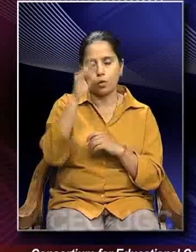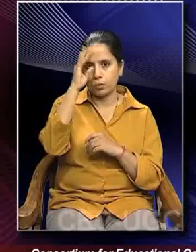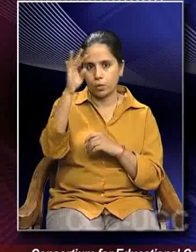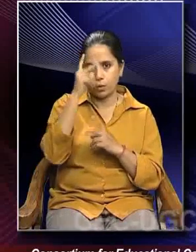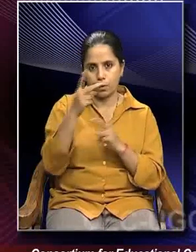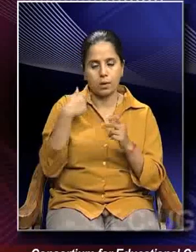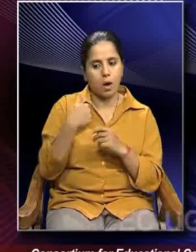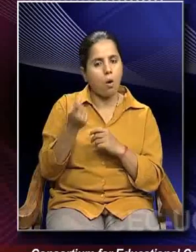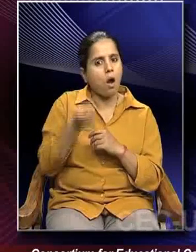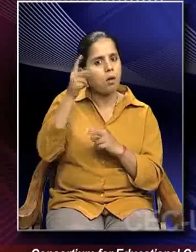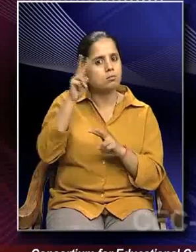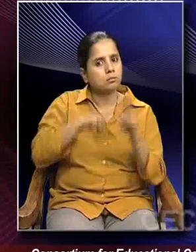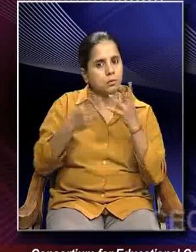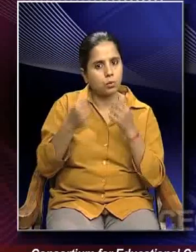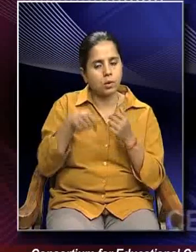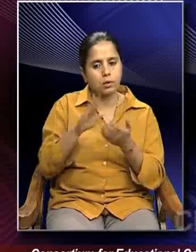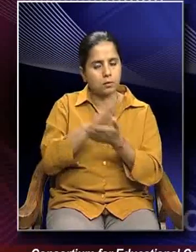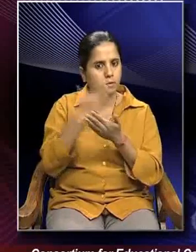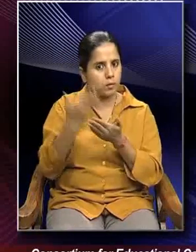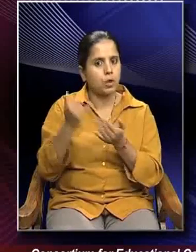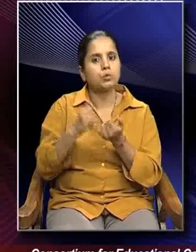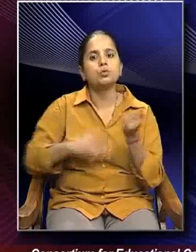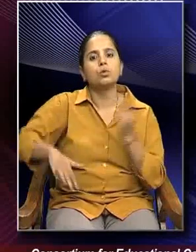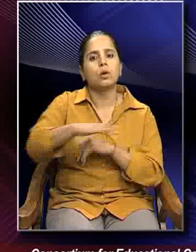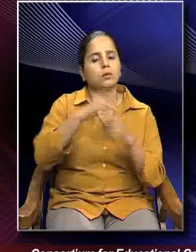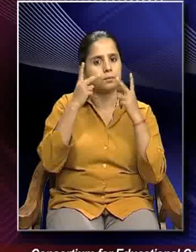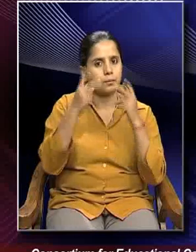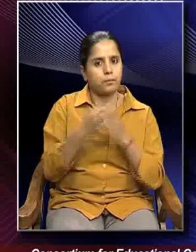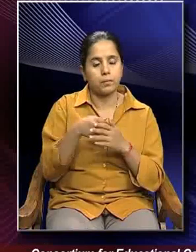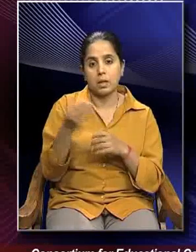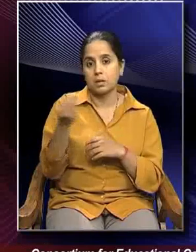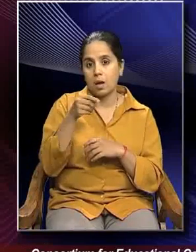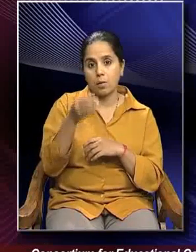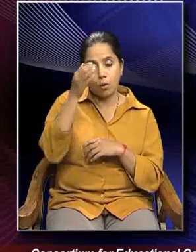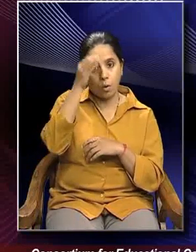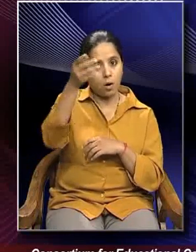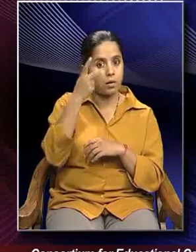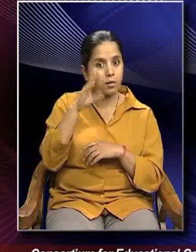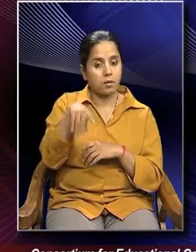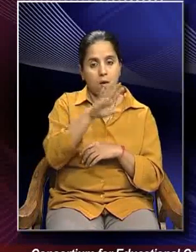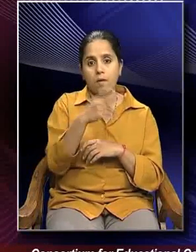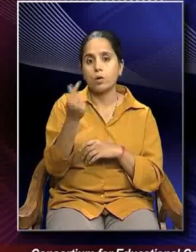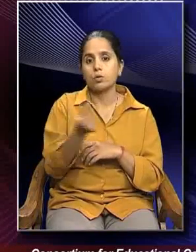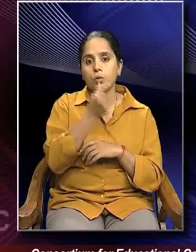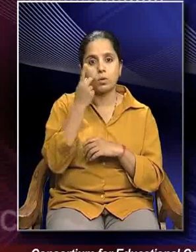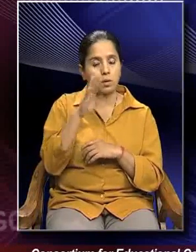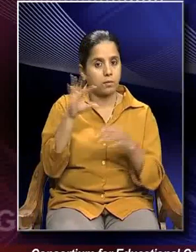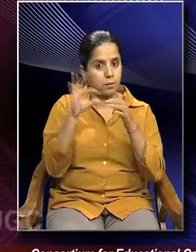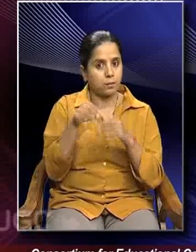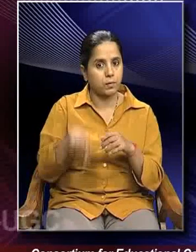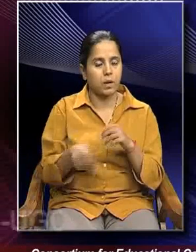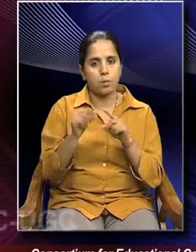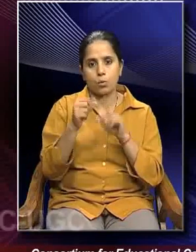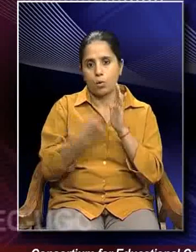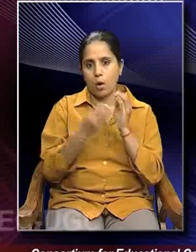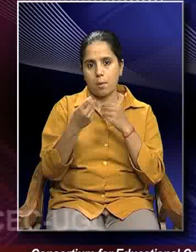to understand interpretative sociology. Now some of the concepts that he has used in terms of